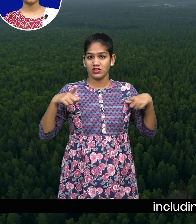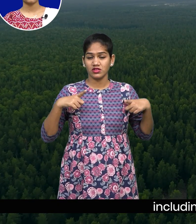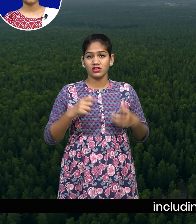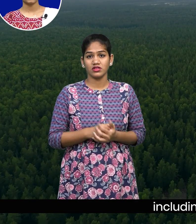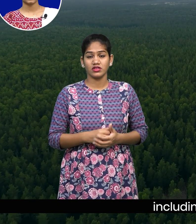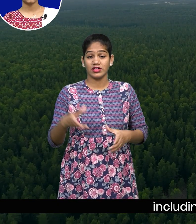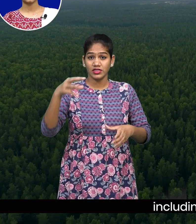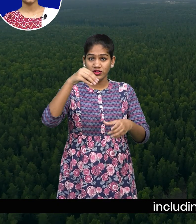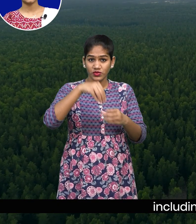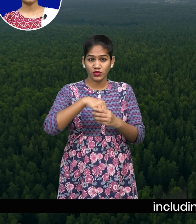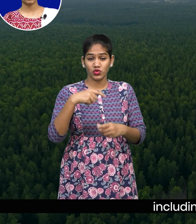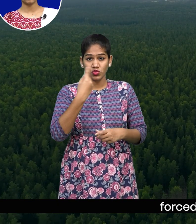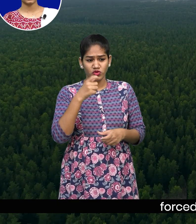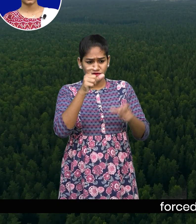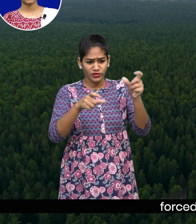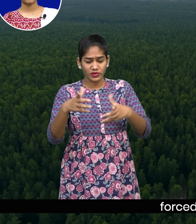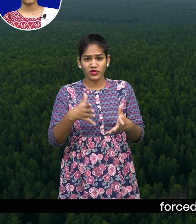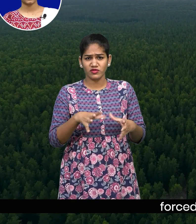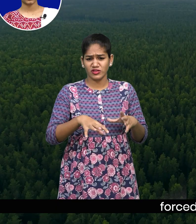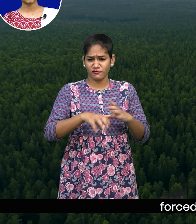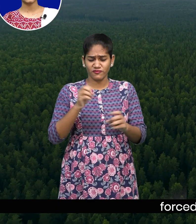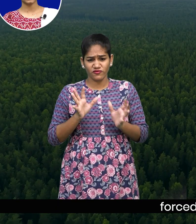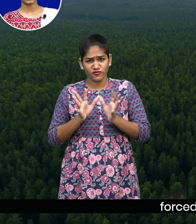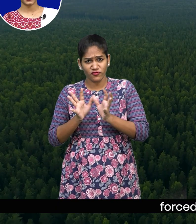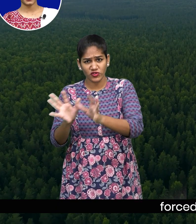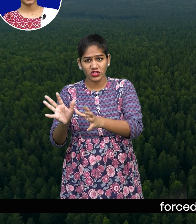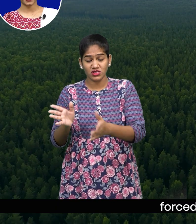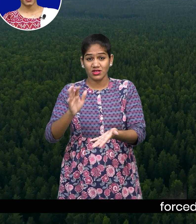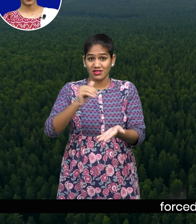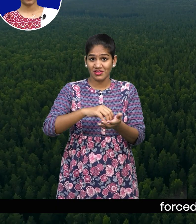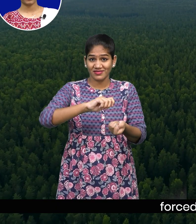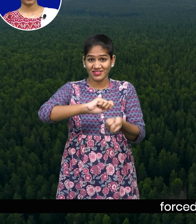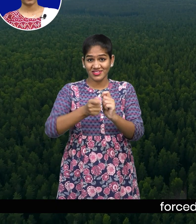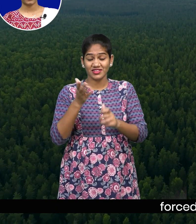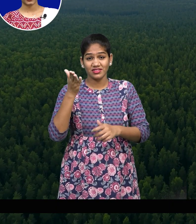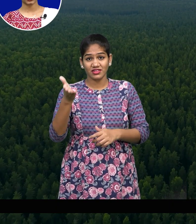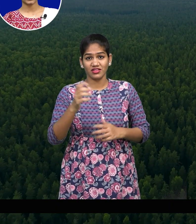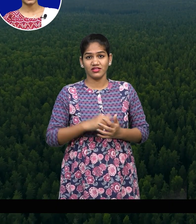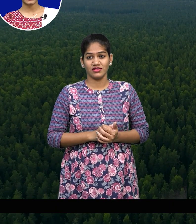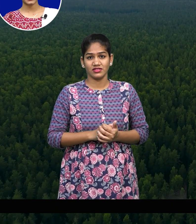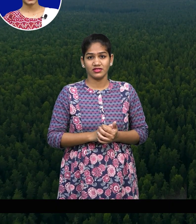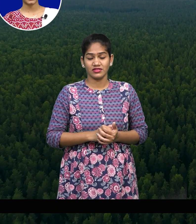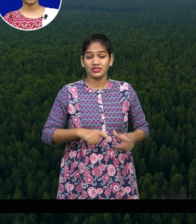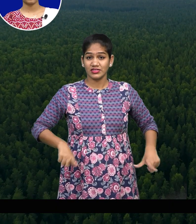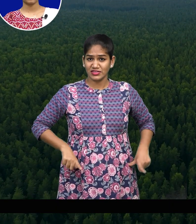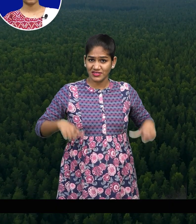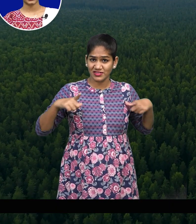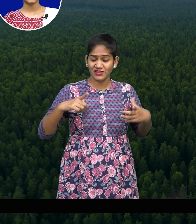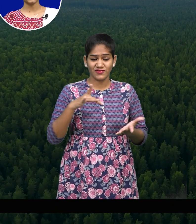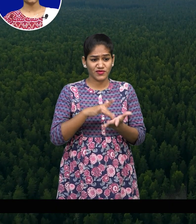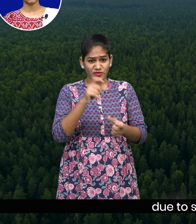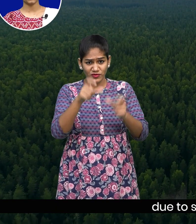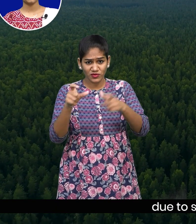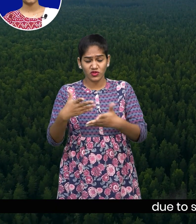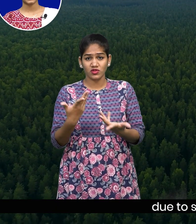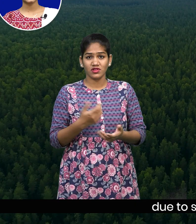including those who were forced to relocate their dwellings